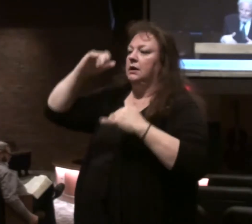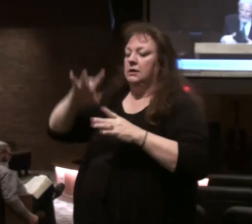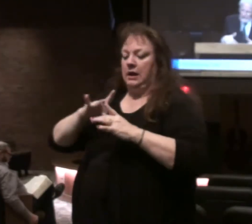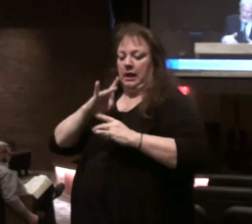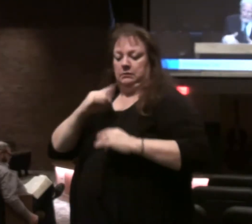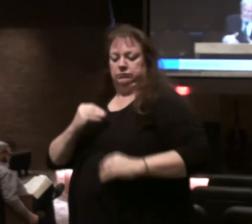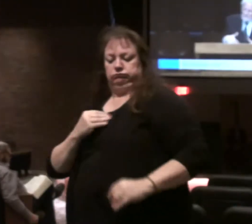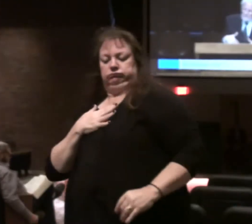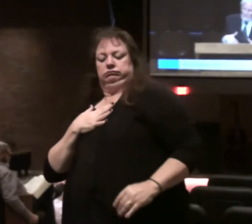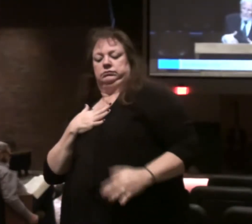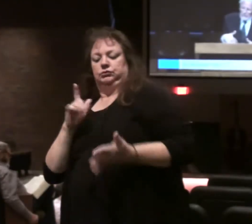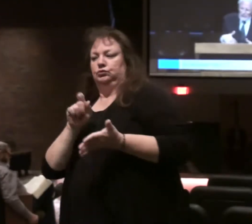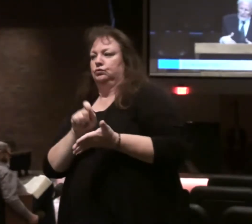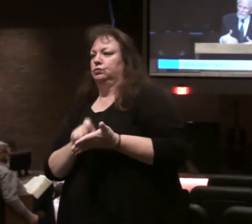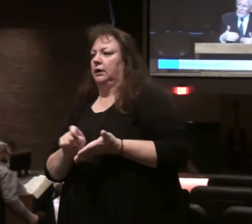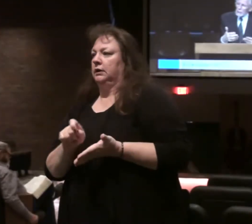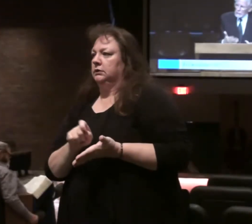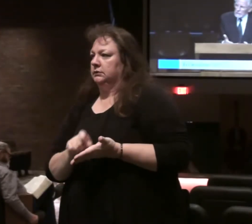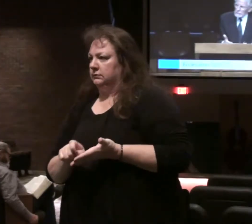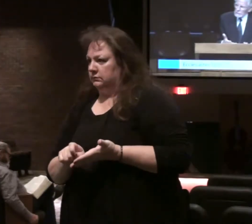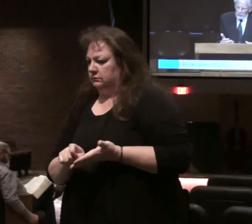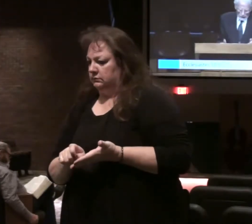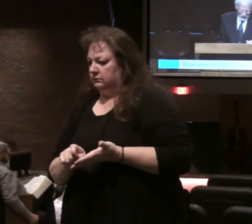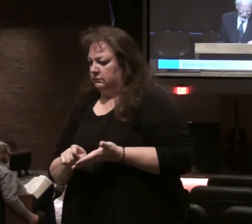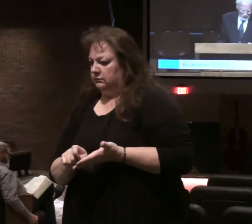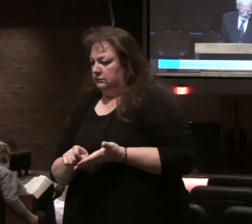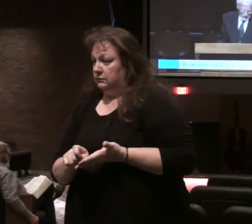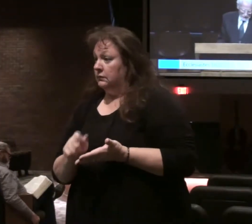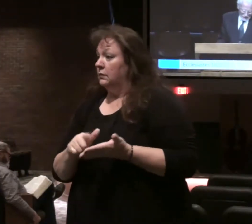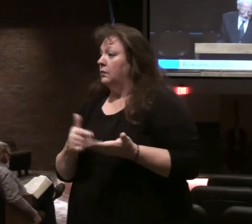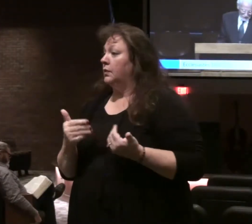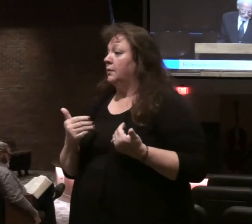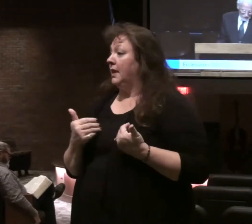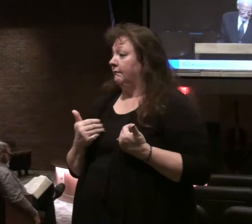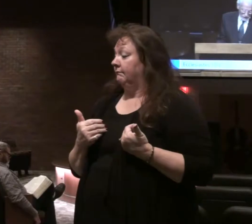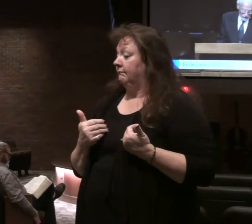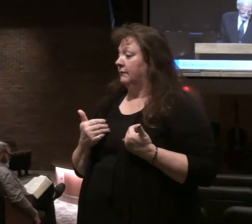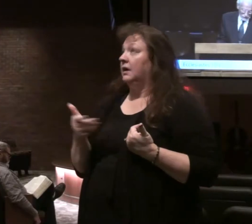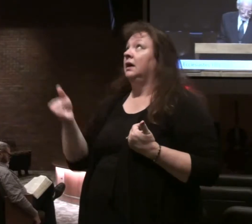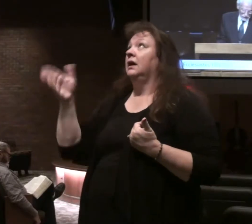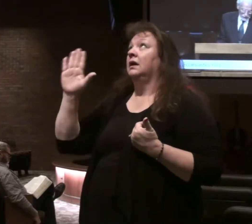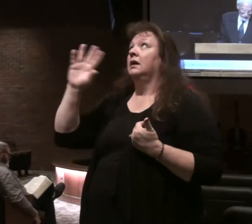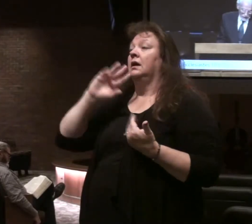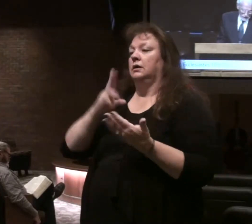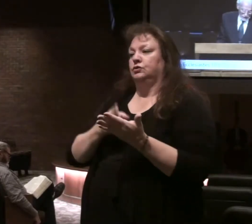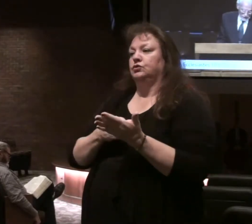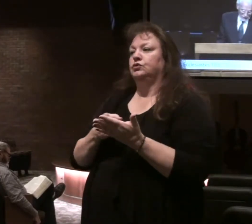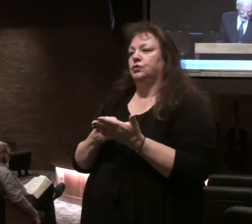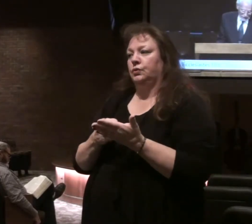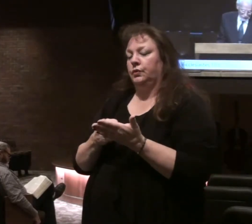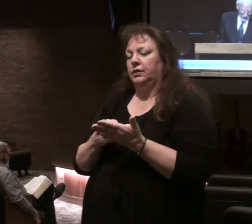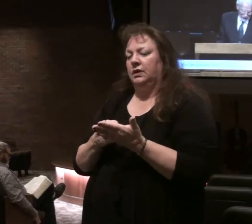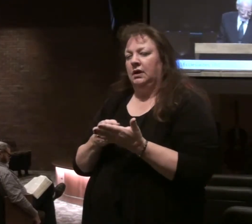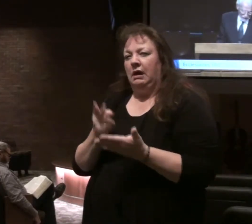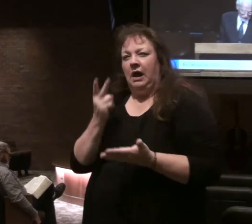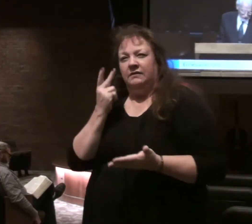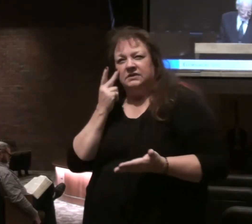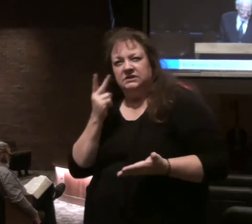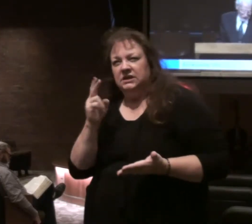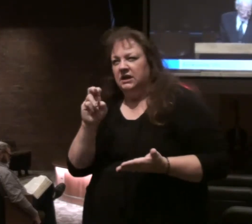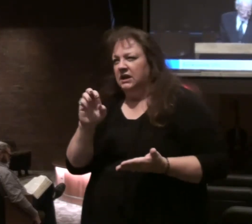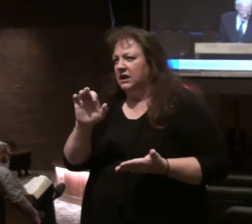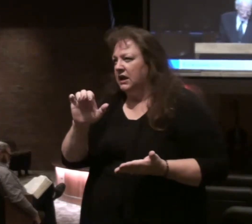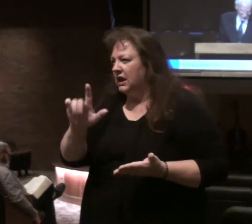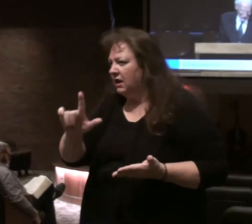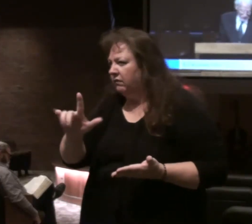is directing him in the recording, so what we have is God's truth. There is an evil that I have seen. He'll